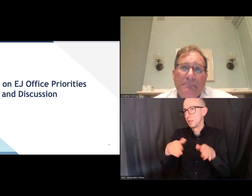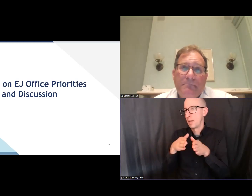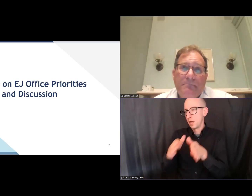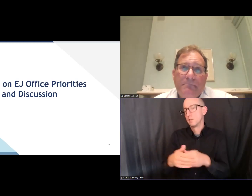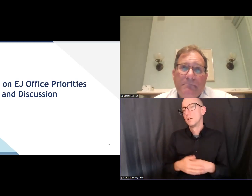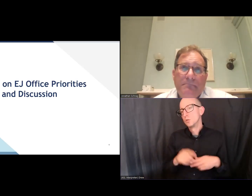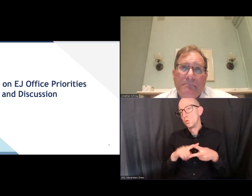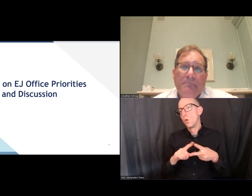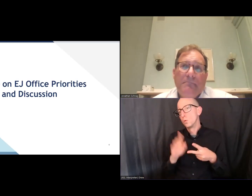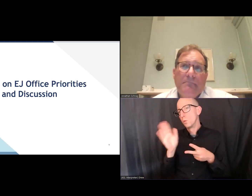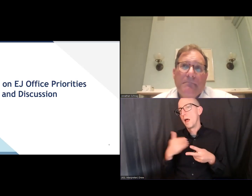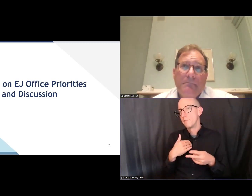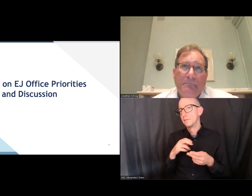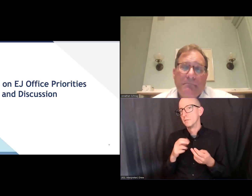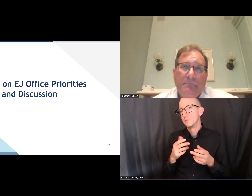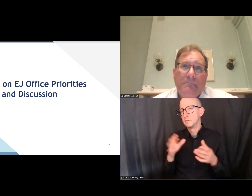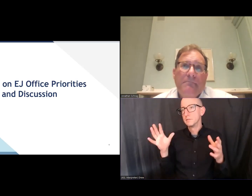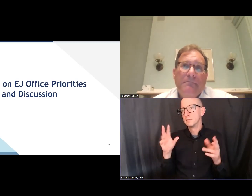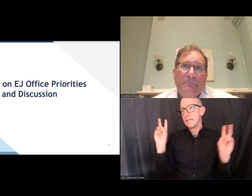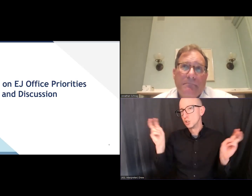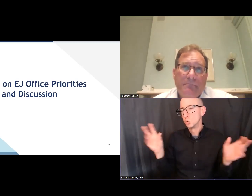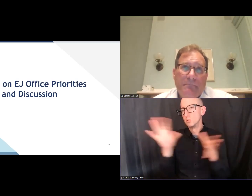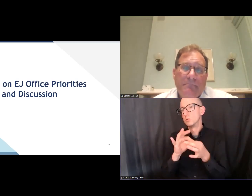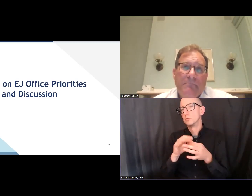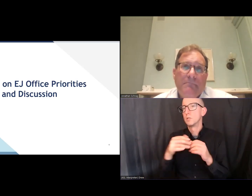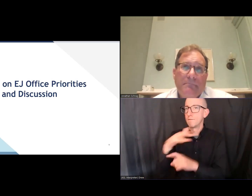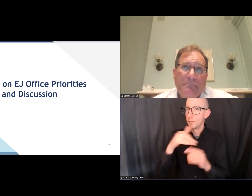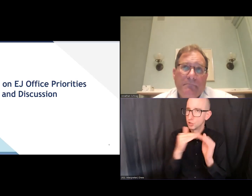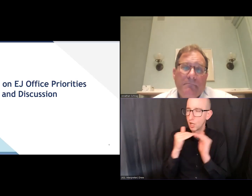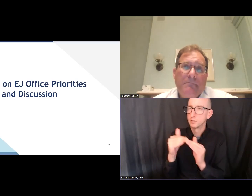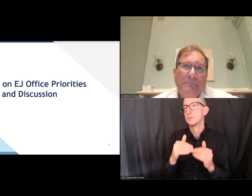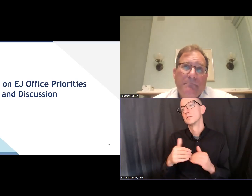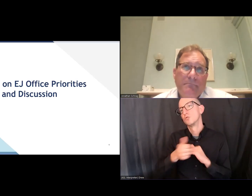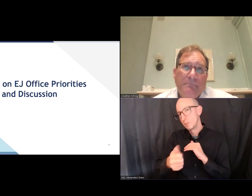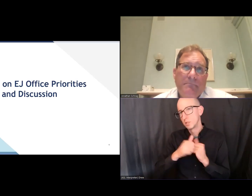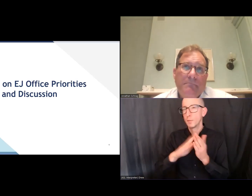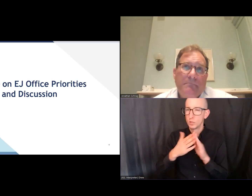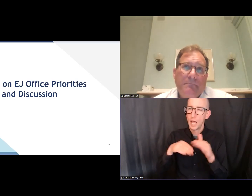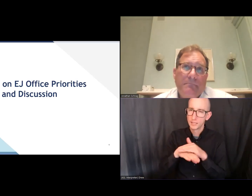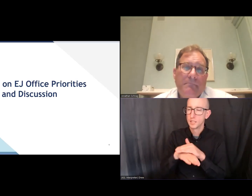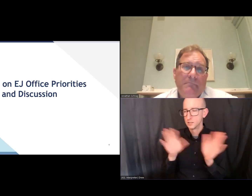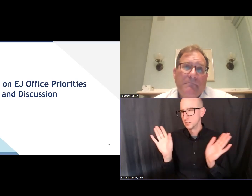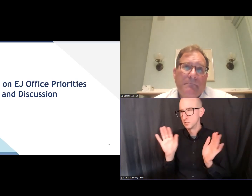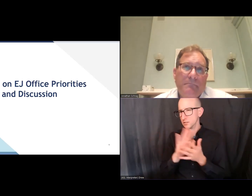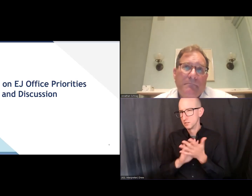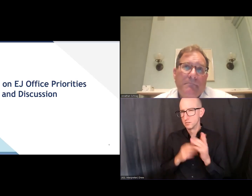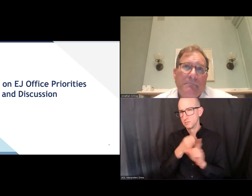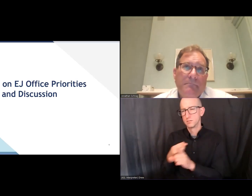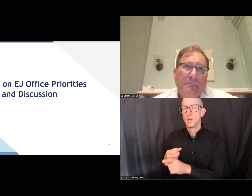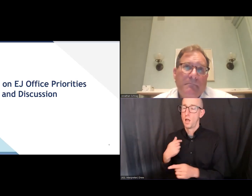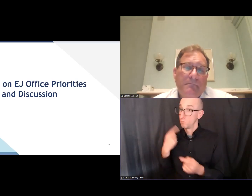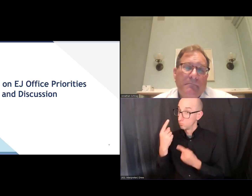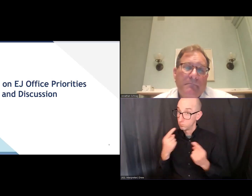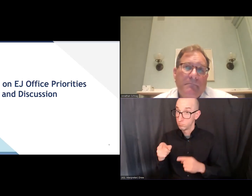issues regarding environmental justice communities and transportation access and so forth. So I'm just wondering if there's any